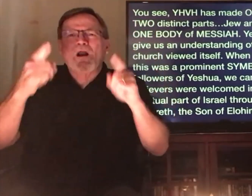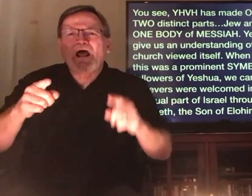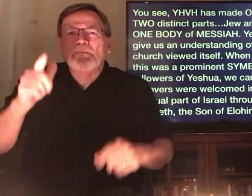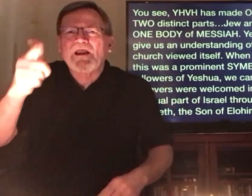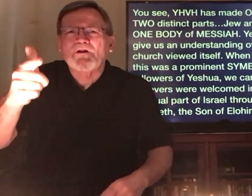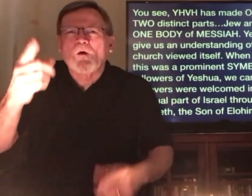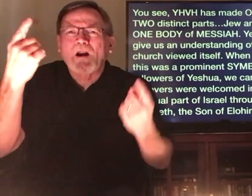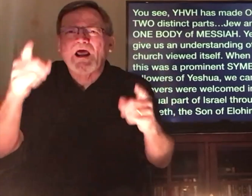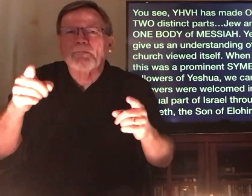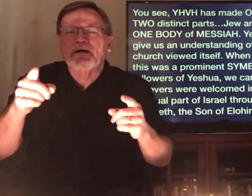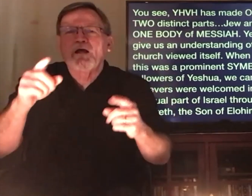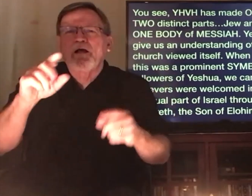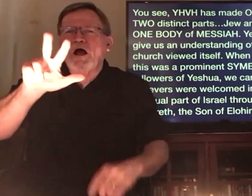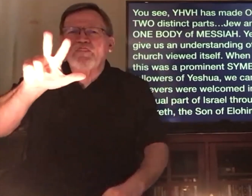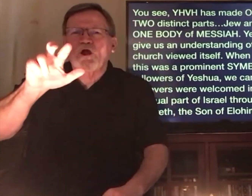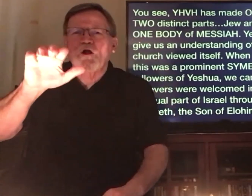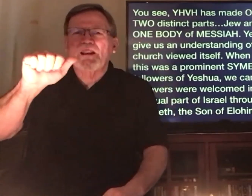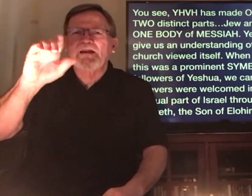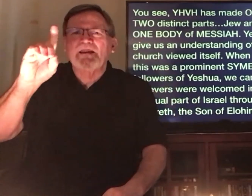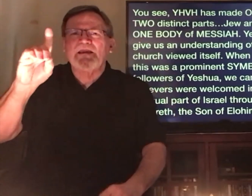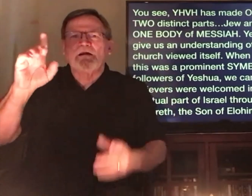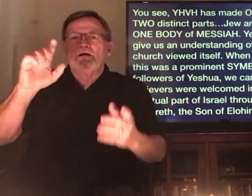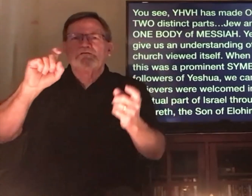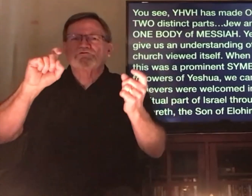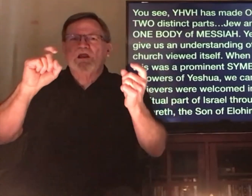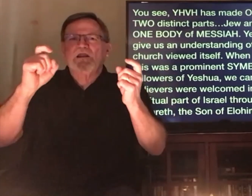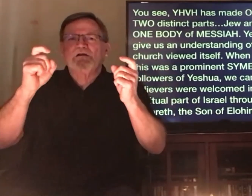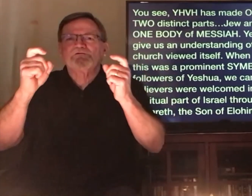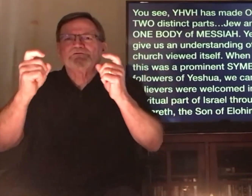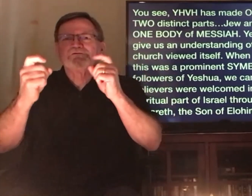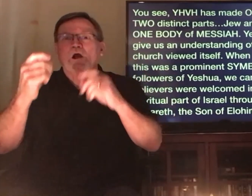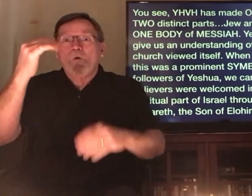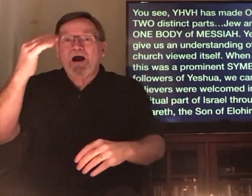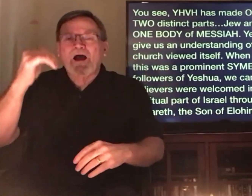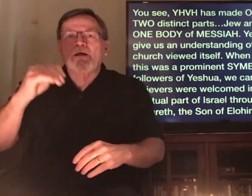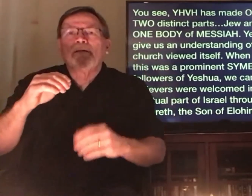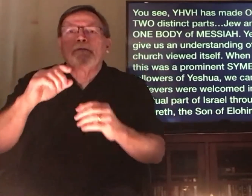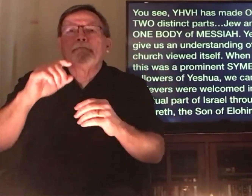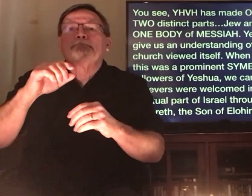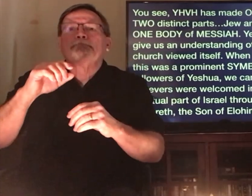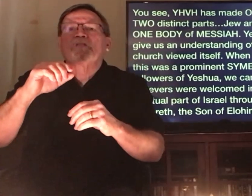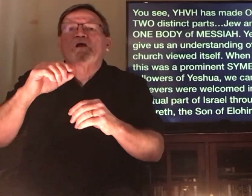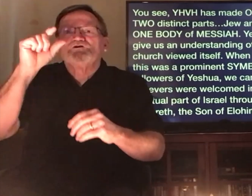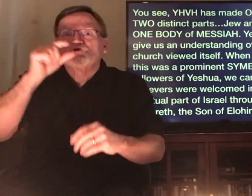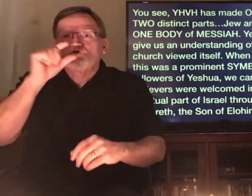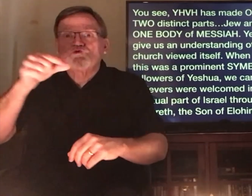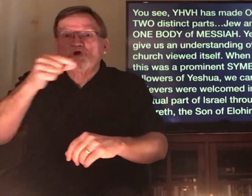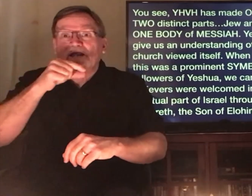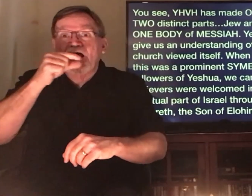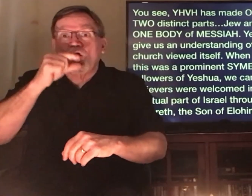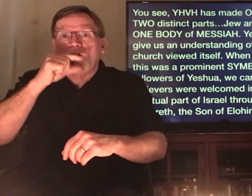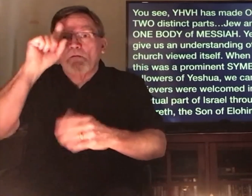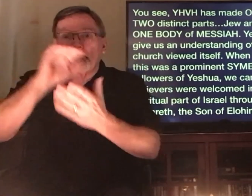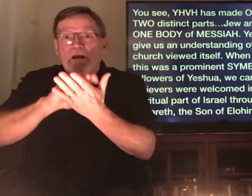work together and one in Yeshua Messiah. Do believers need Gentile